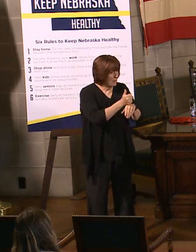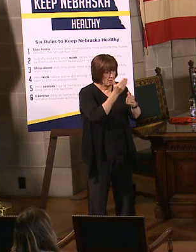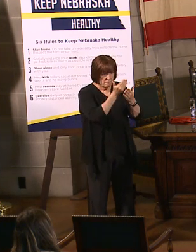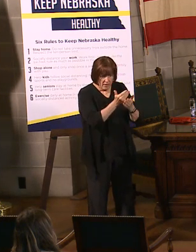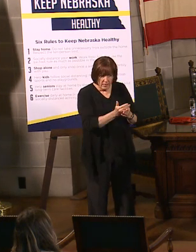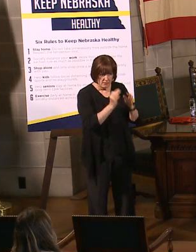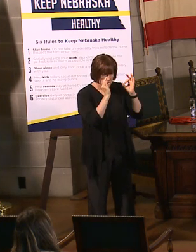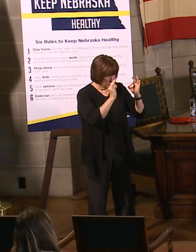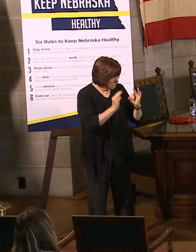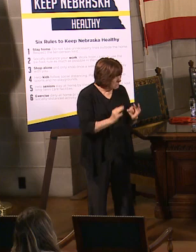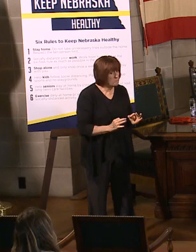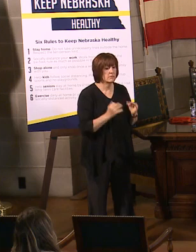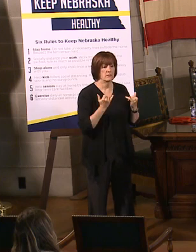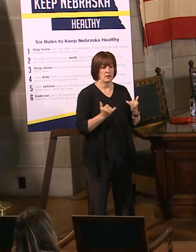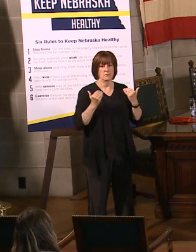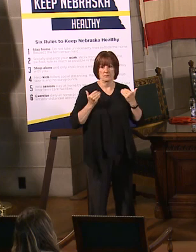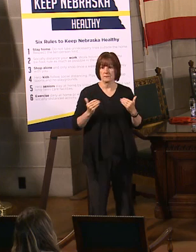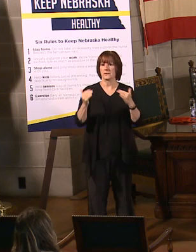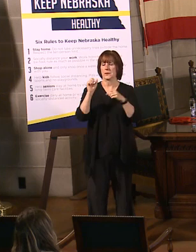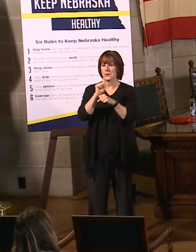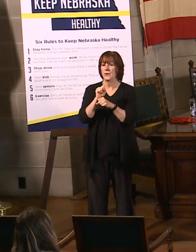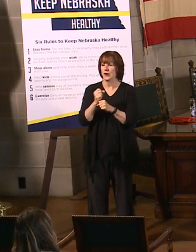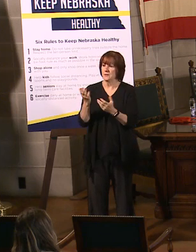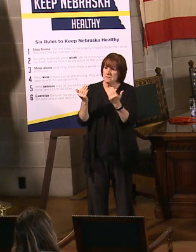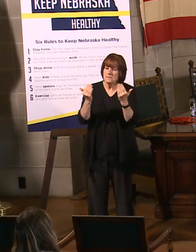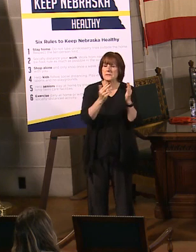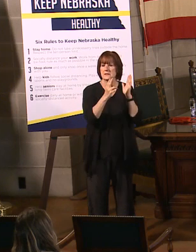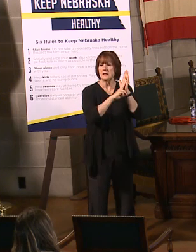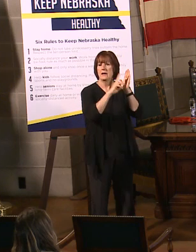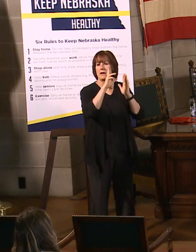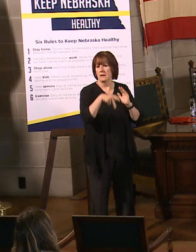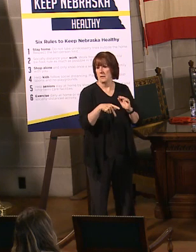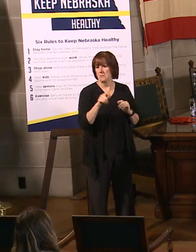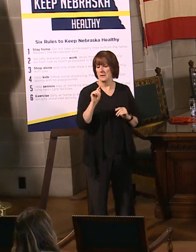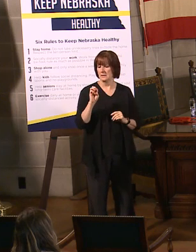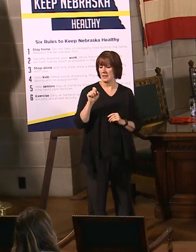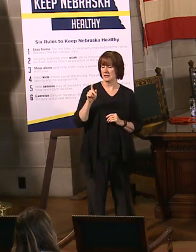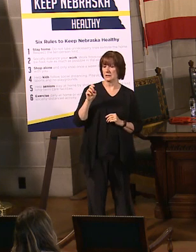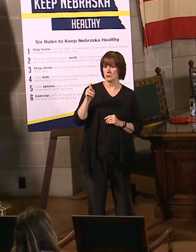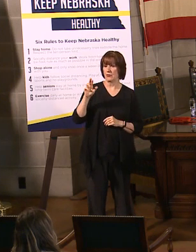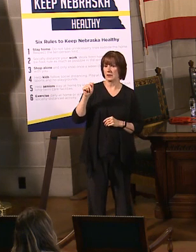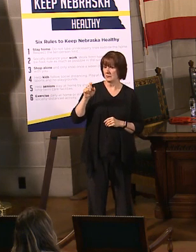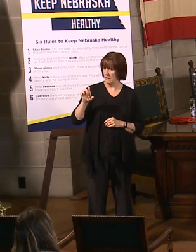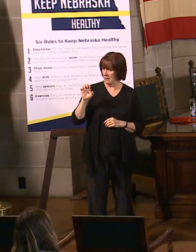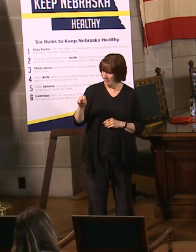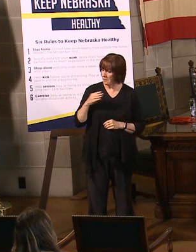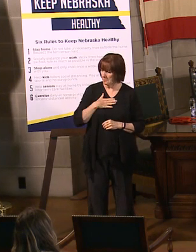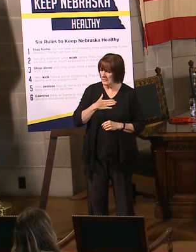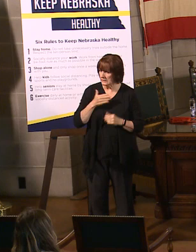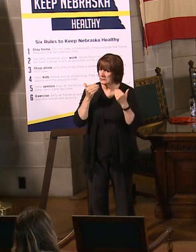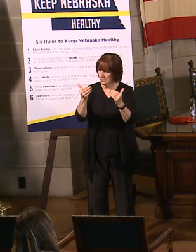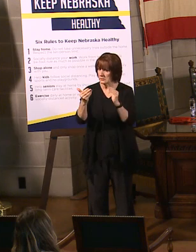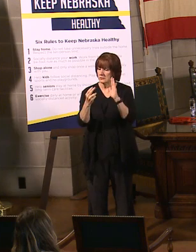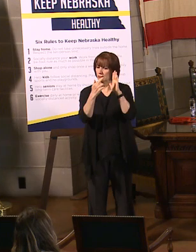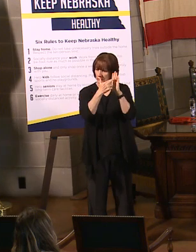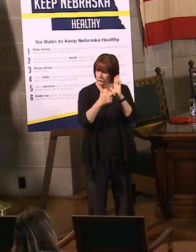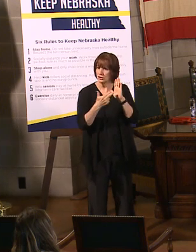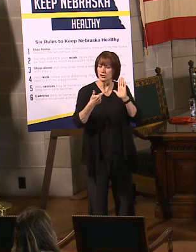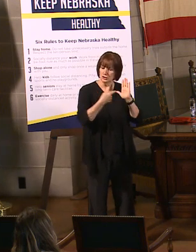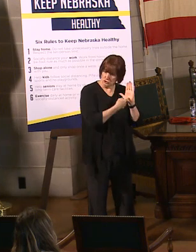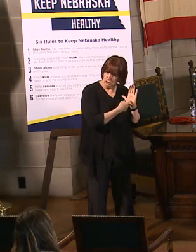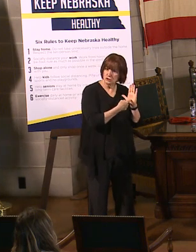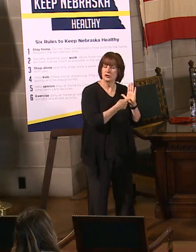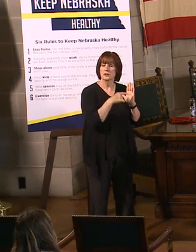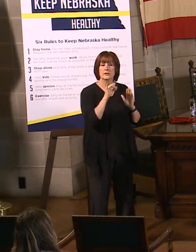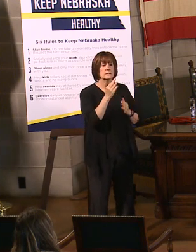up. So now what we're gonna do is continue to work on getting people to sign up for testnebraska.com. So again, please sign up for testnebraska.com. If you